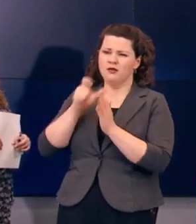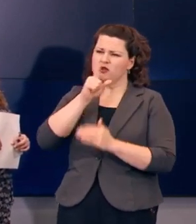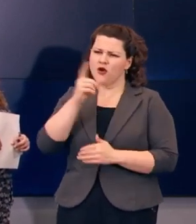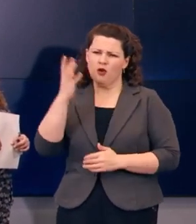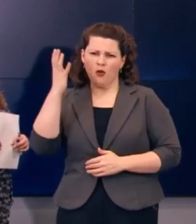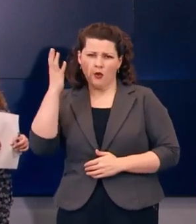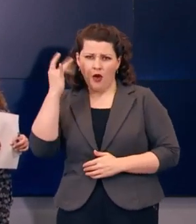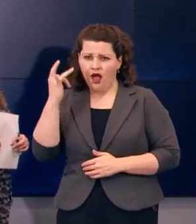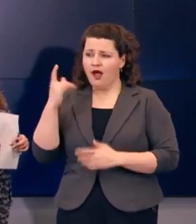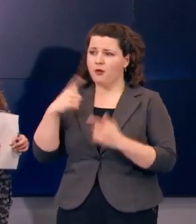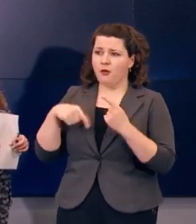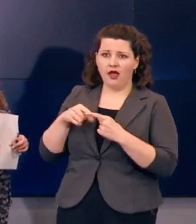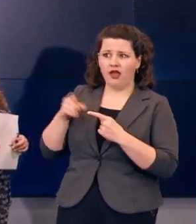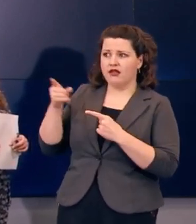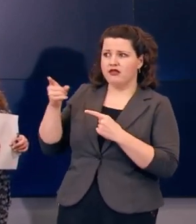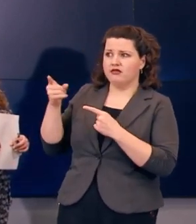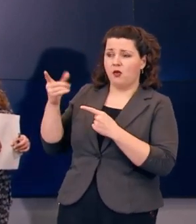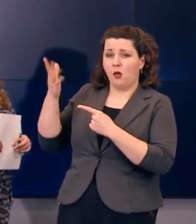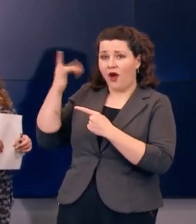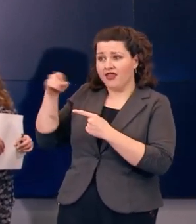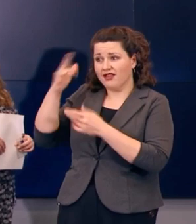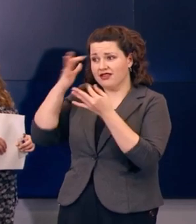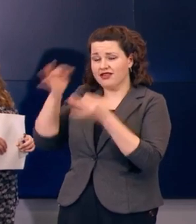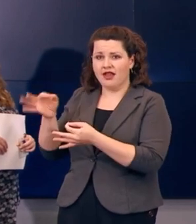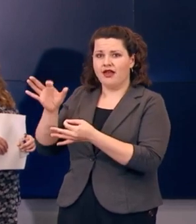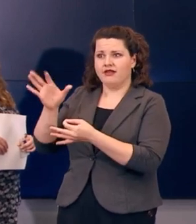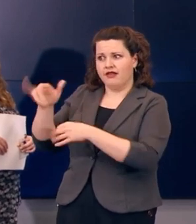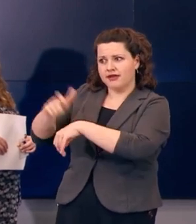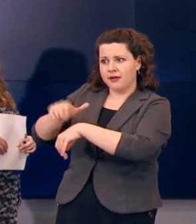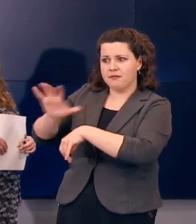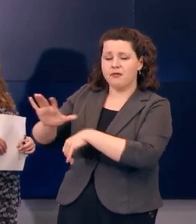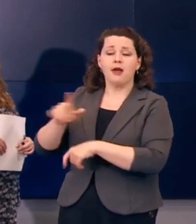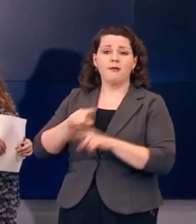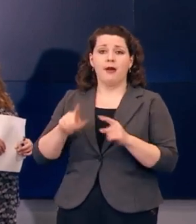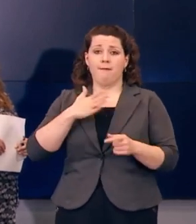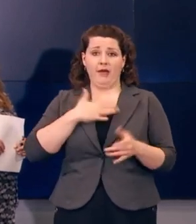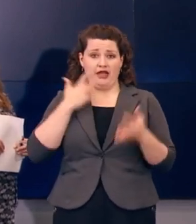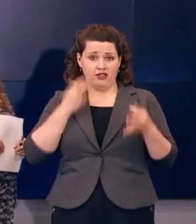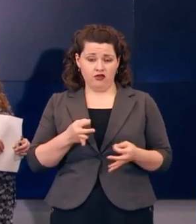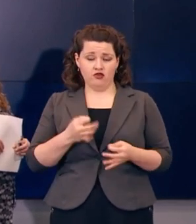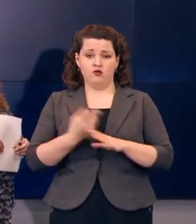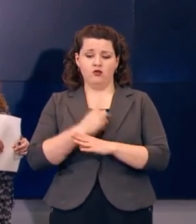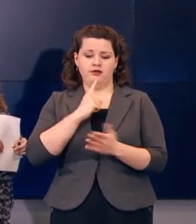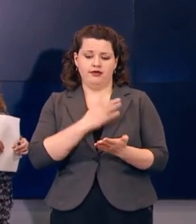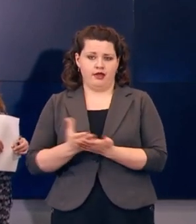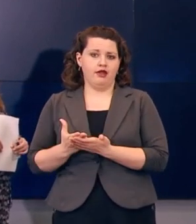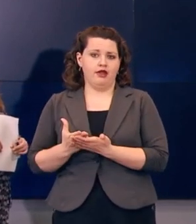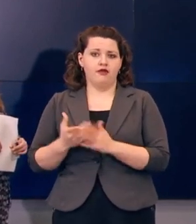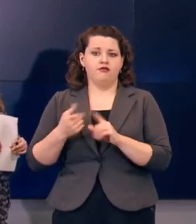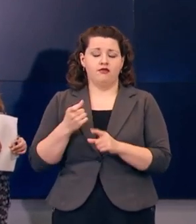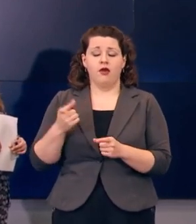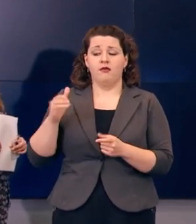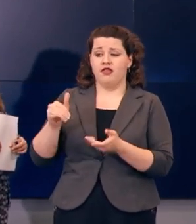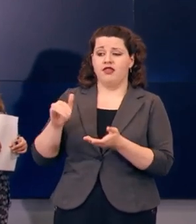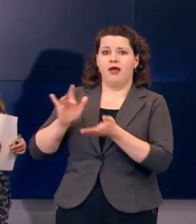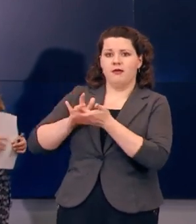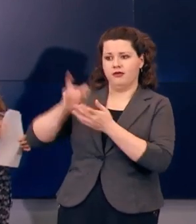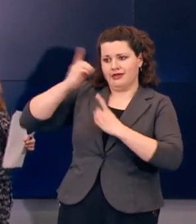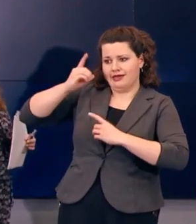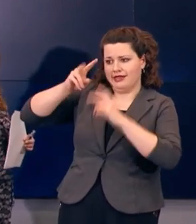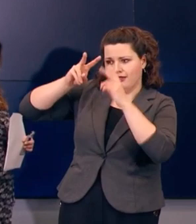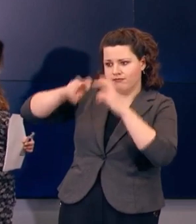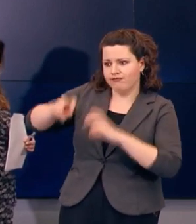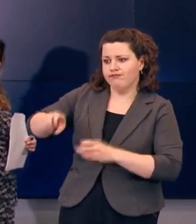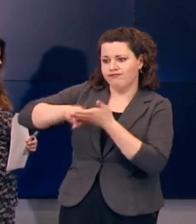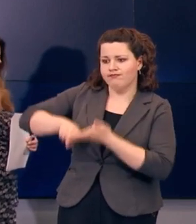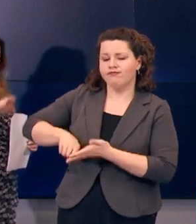they did what they did. I know that I've based my decisions on data that's been provided to me from the epidemiologist team, the Department of Public